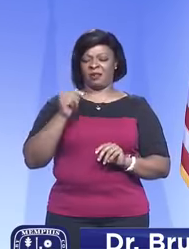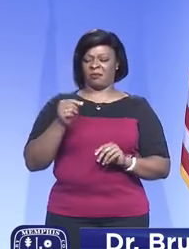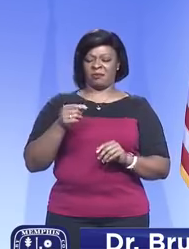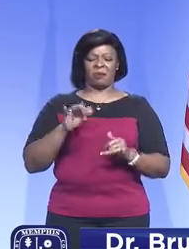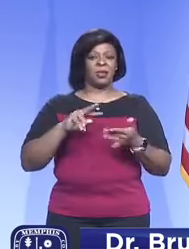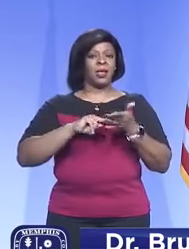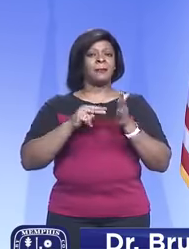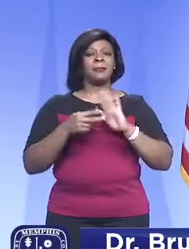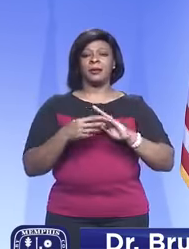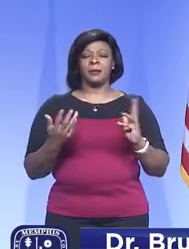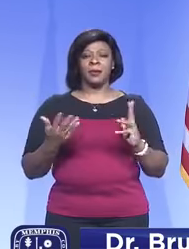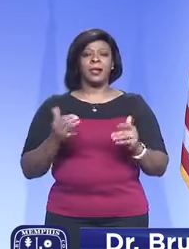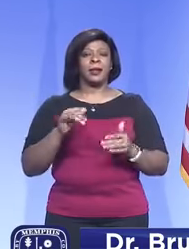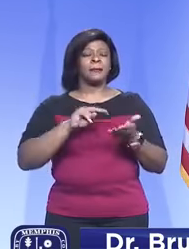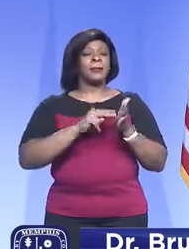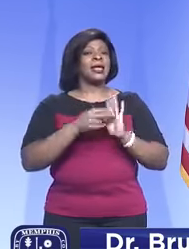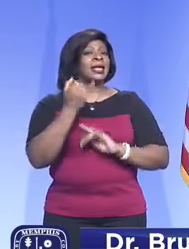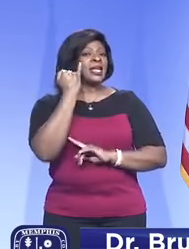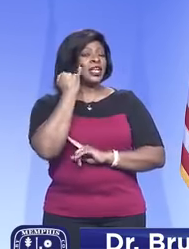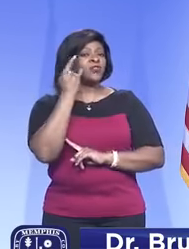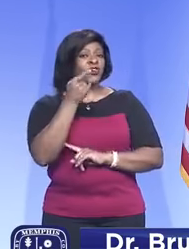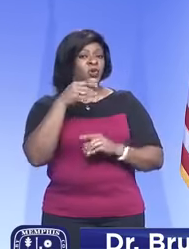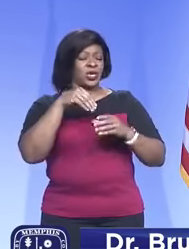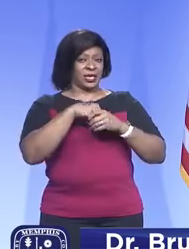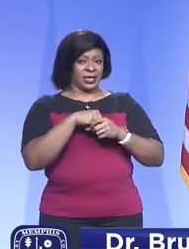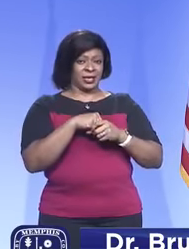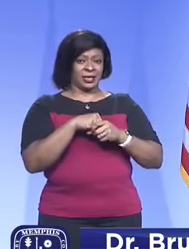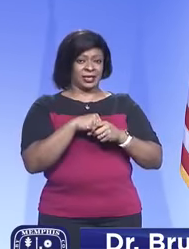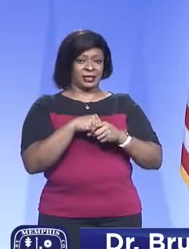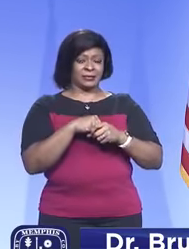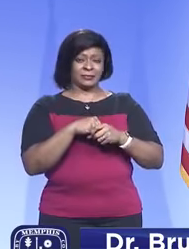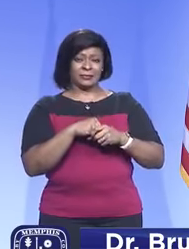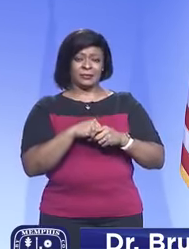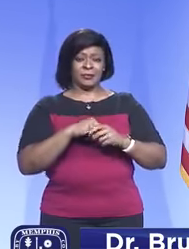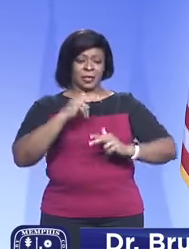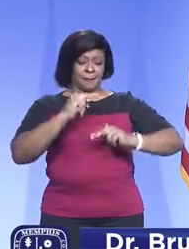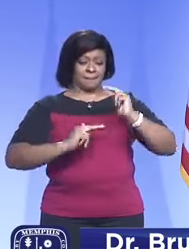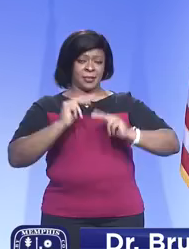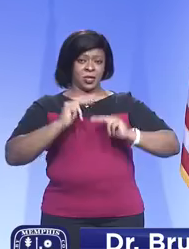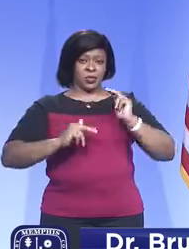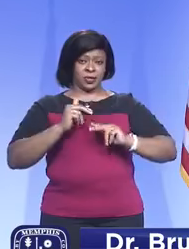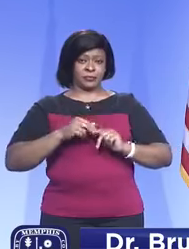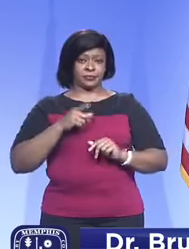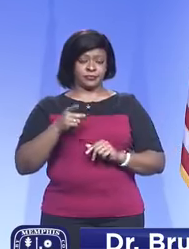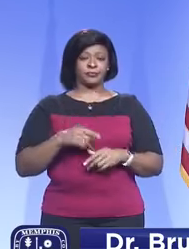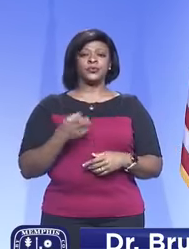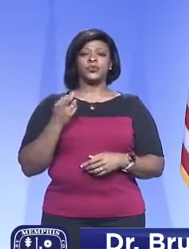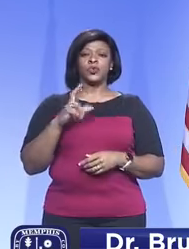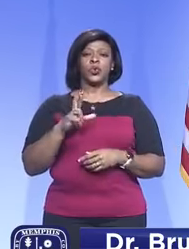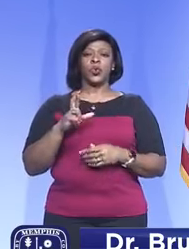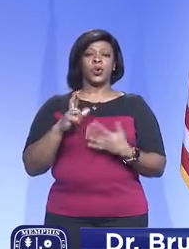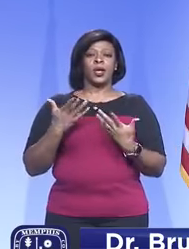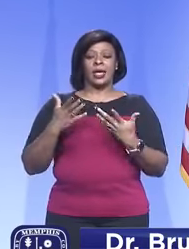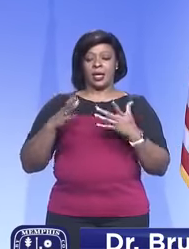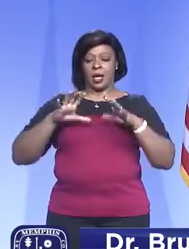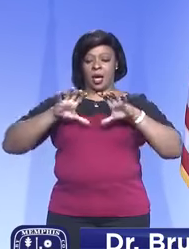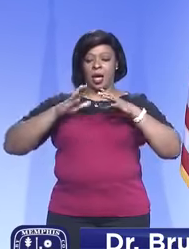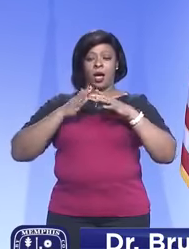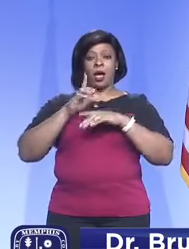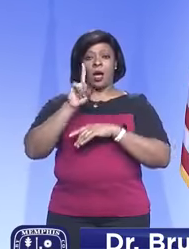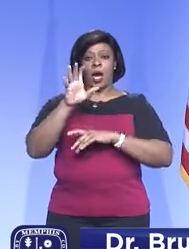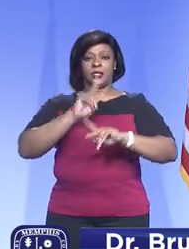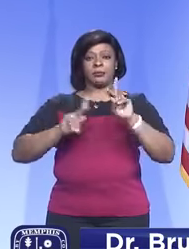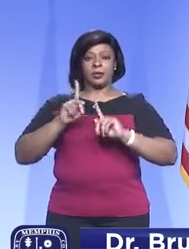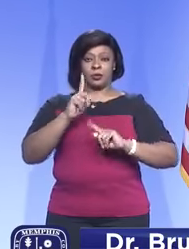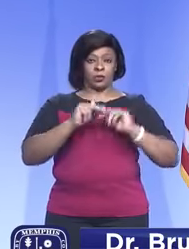that really mean? That means that if you're in a building among a crowd of 100 people,